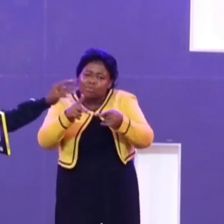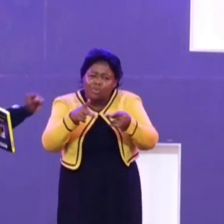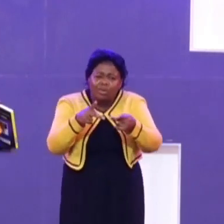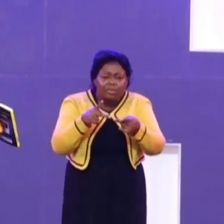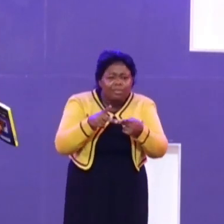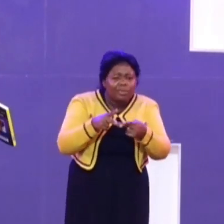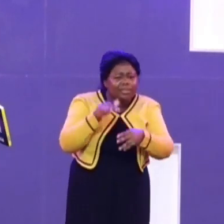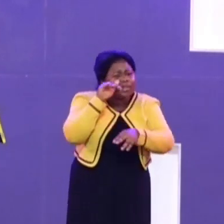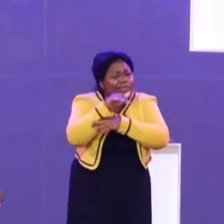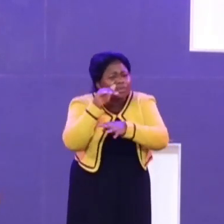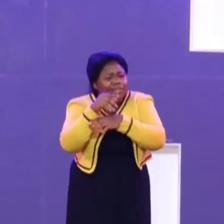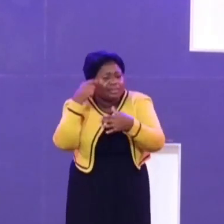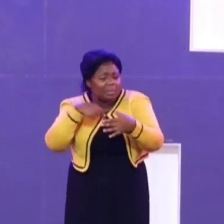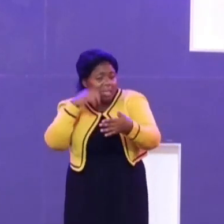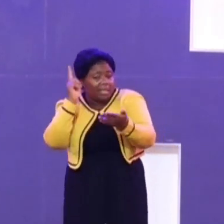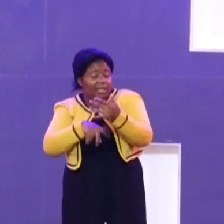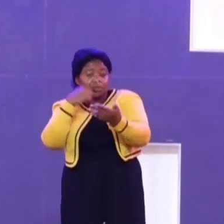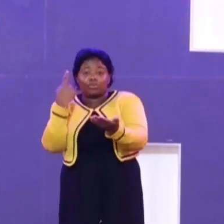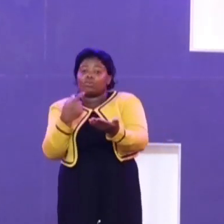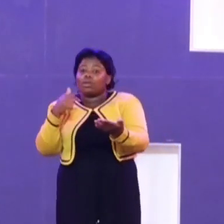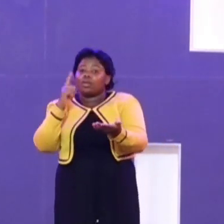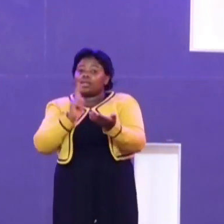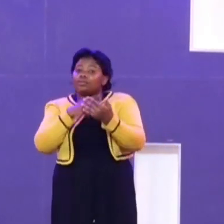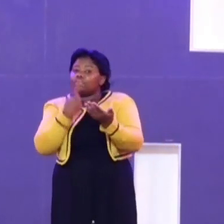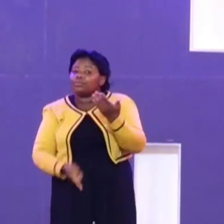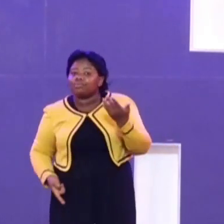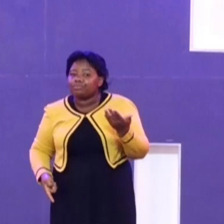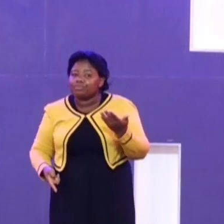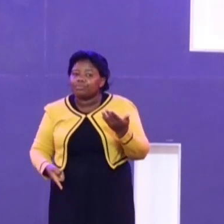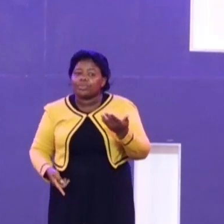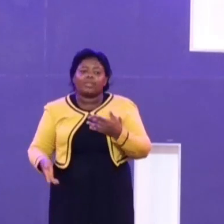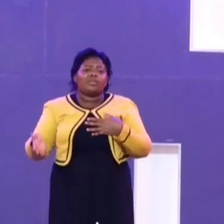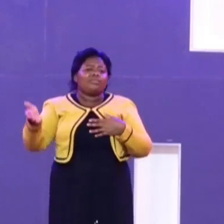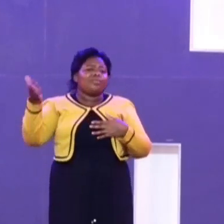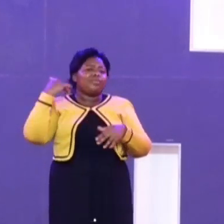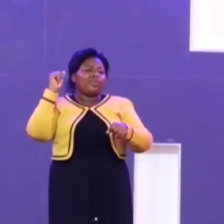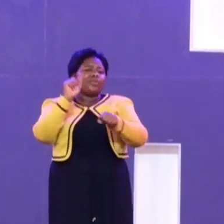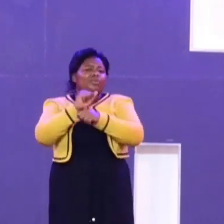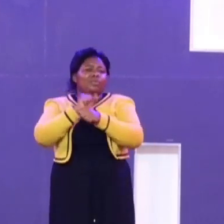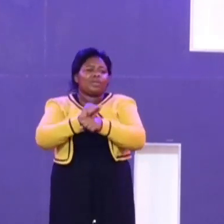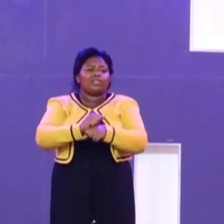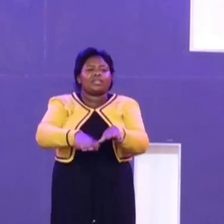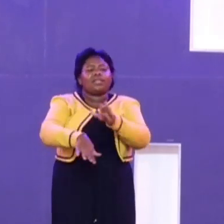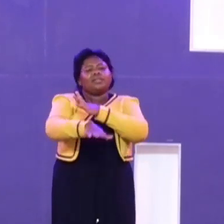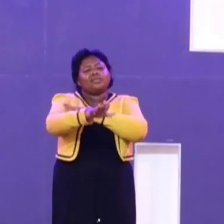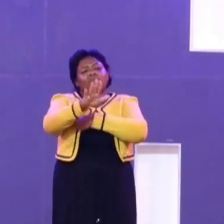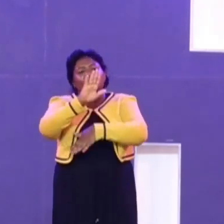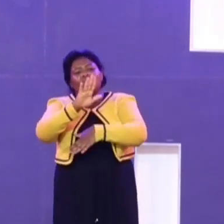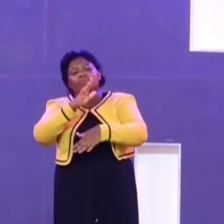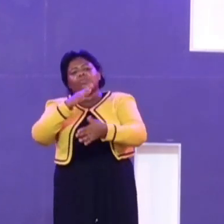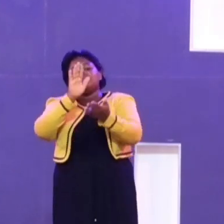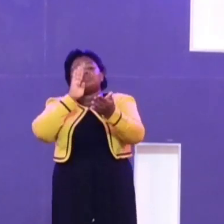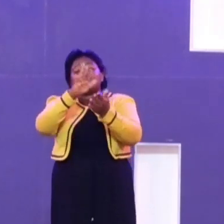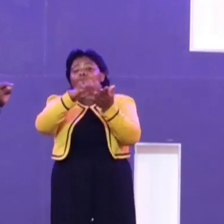nfuniramu wa. So you go to a place asking, how do I benefit? Luwakolanga ebintu Mukama yaba afunamu. Before you used to get to do things for the benefit